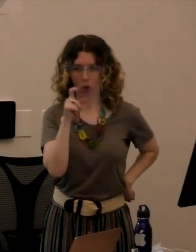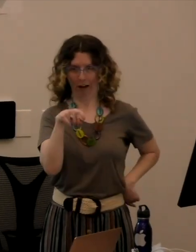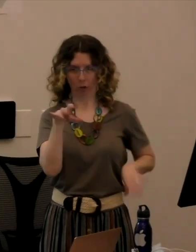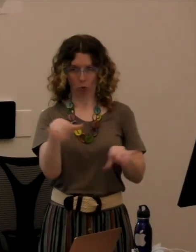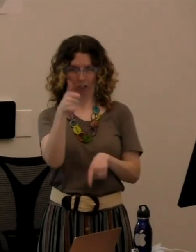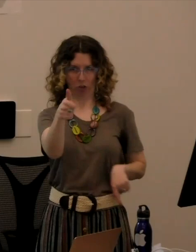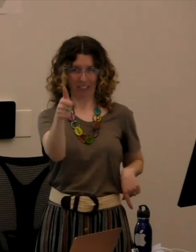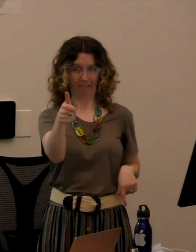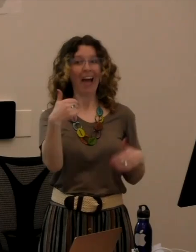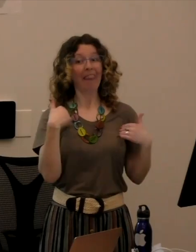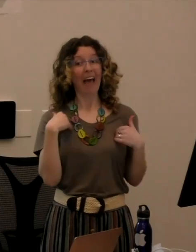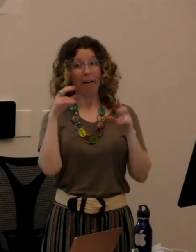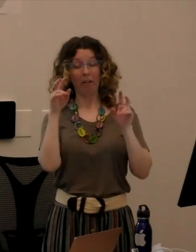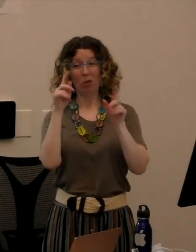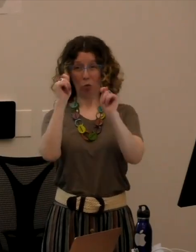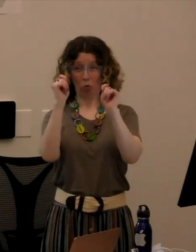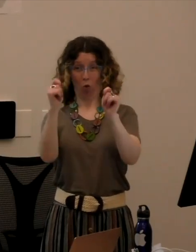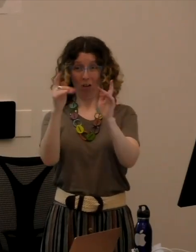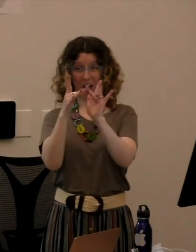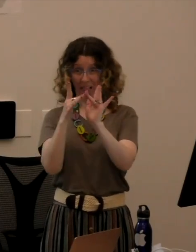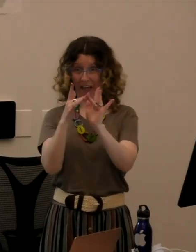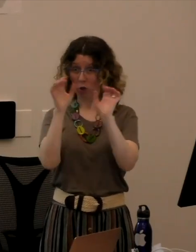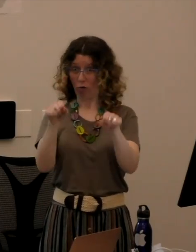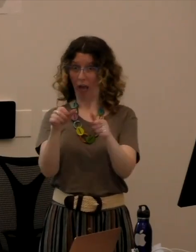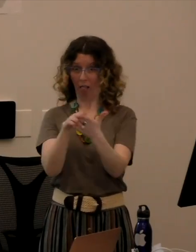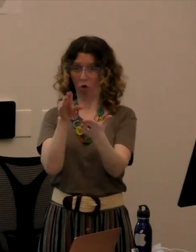are horrific. You have to,